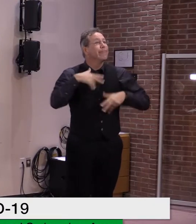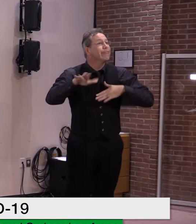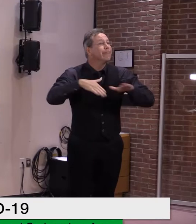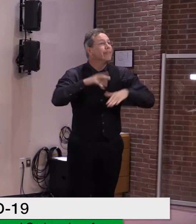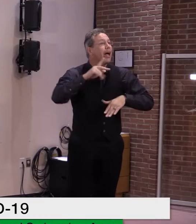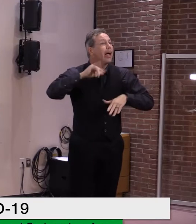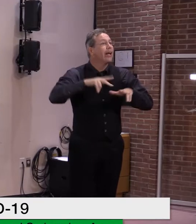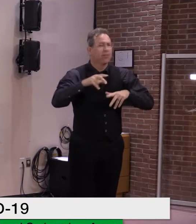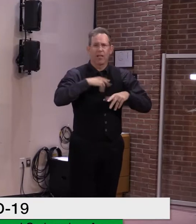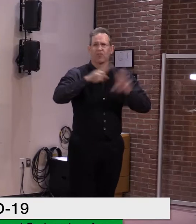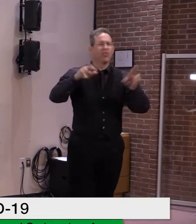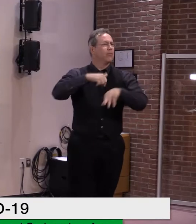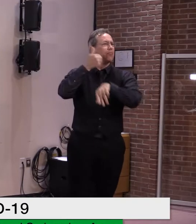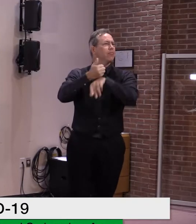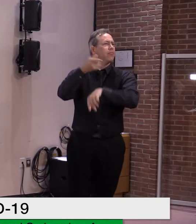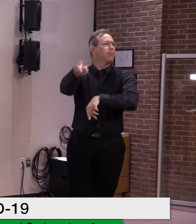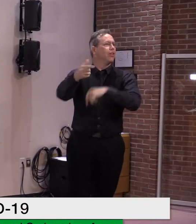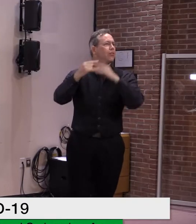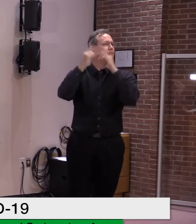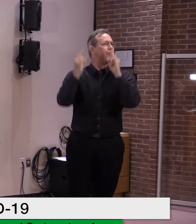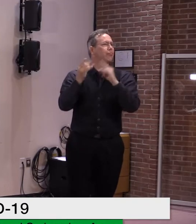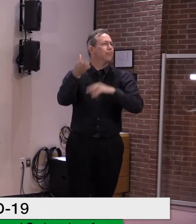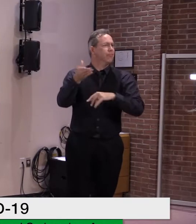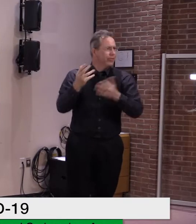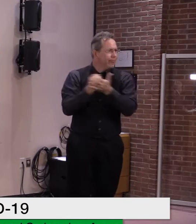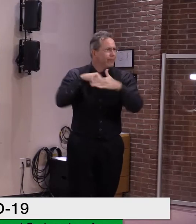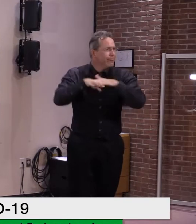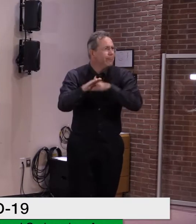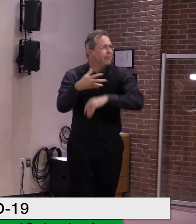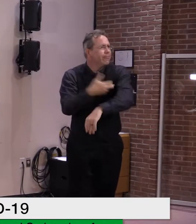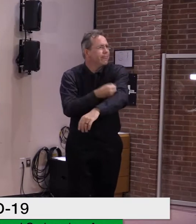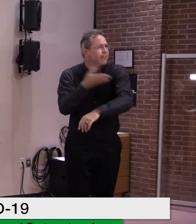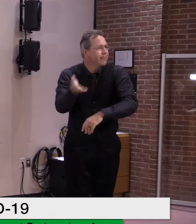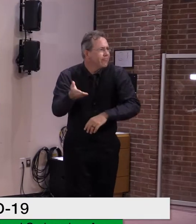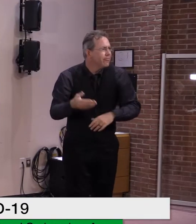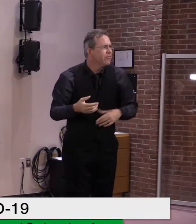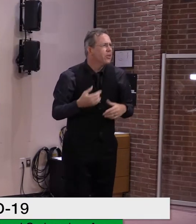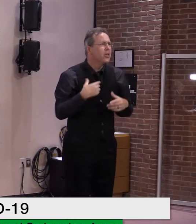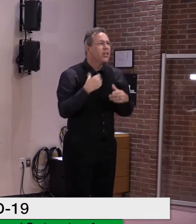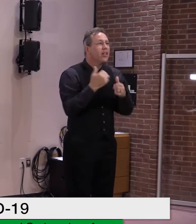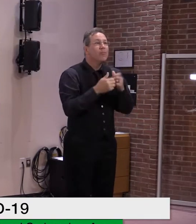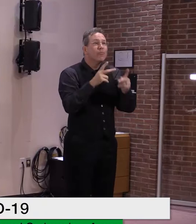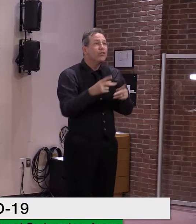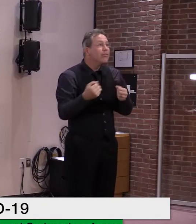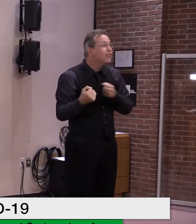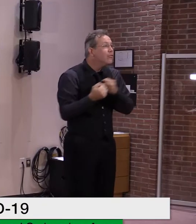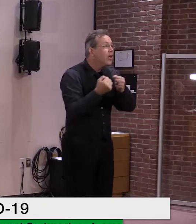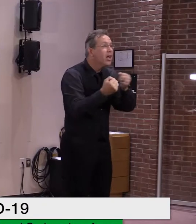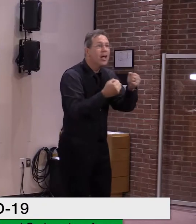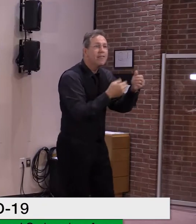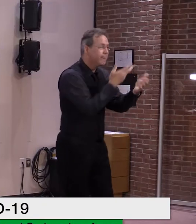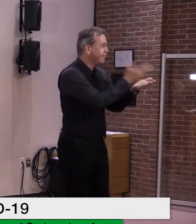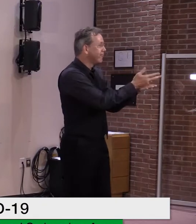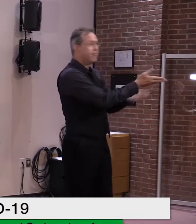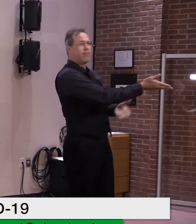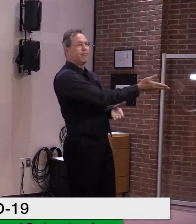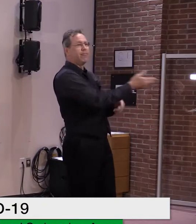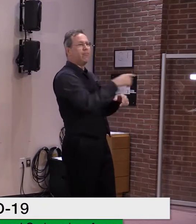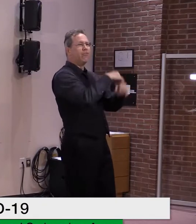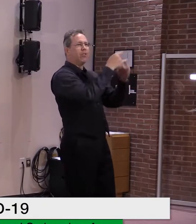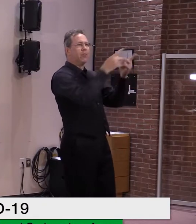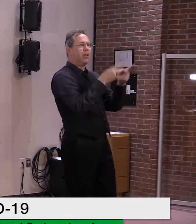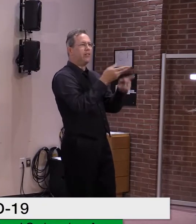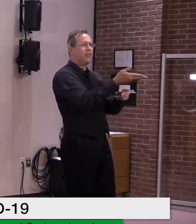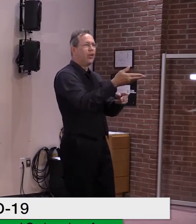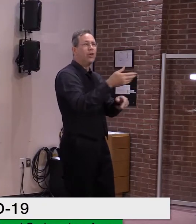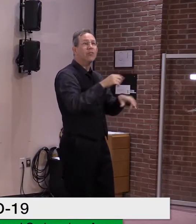this weekend, we will have vaccination crews at many of the state parks to offer COVID-19 vaccine.